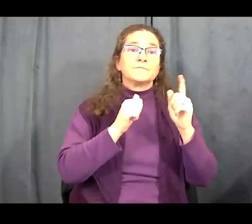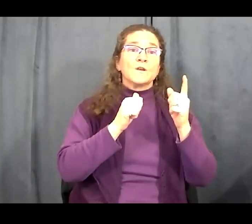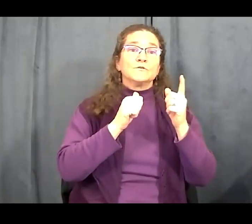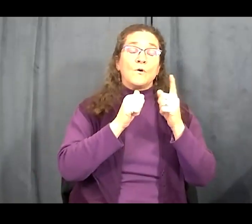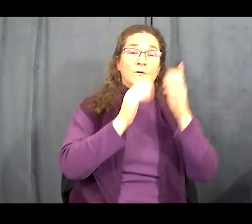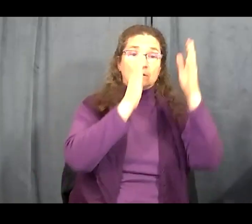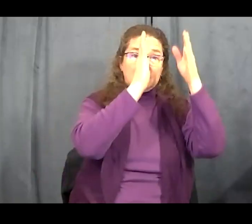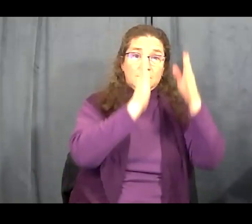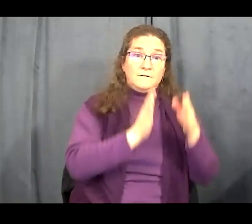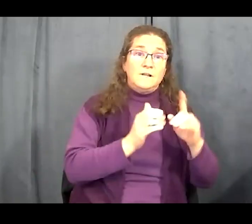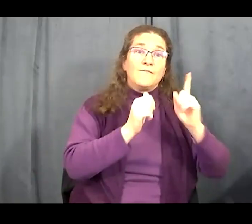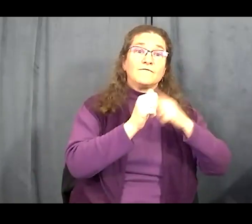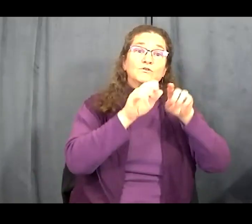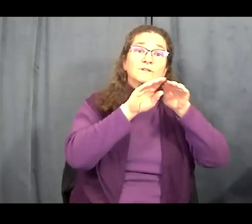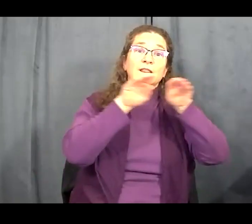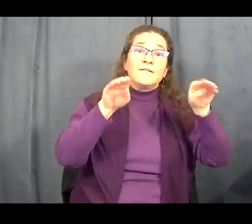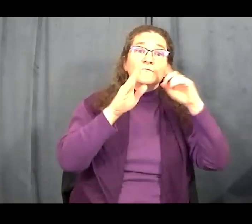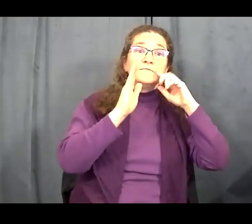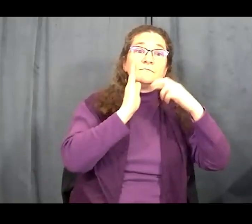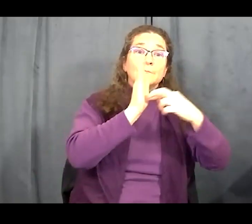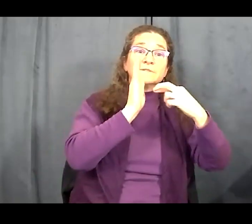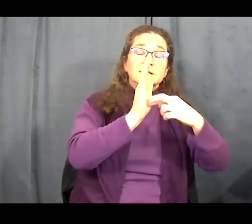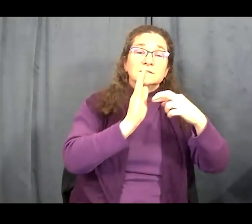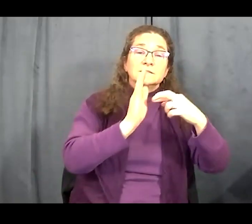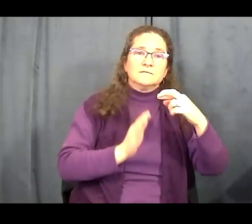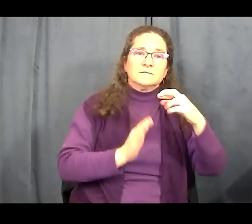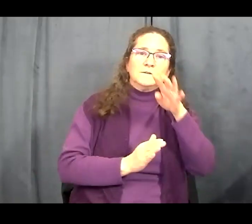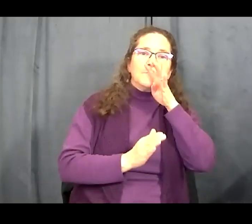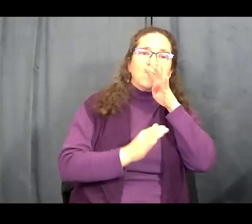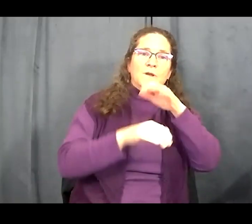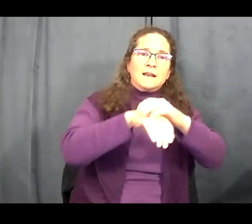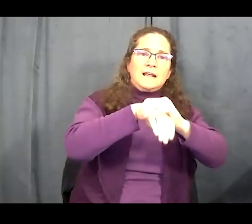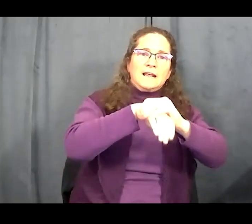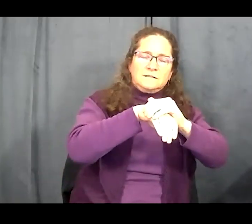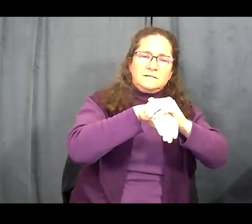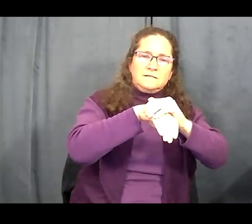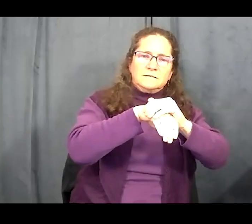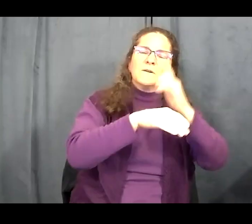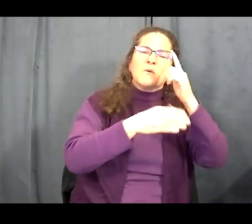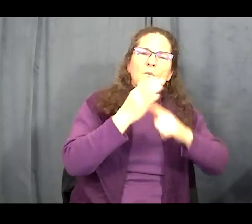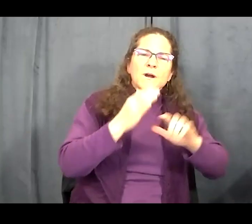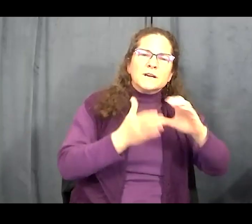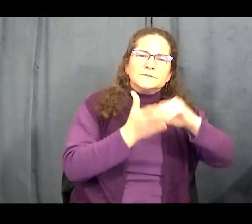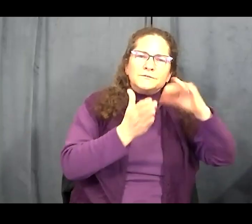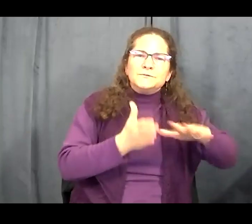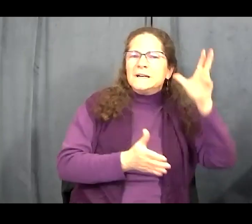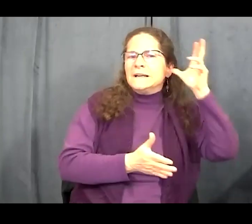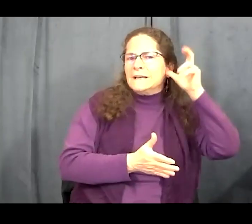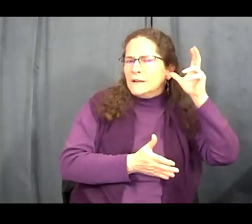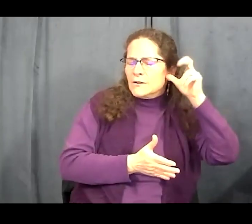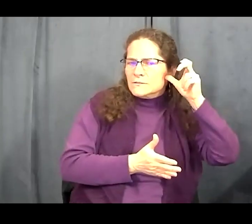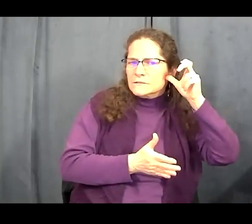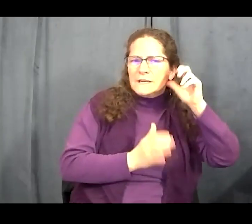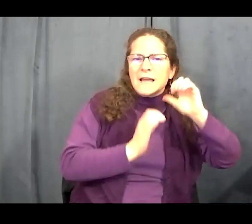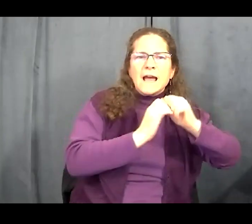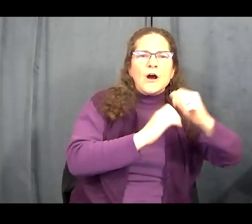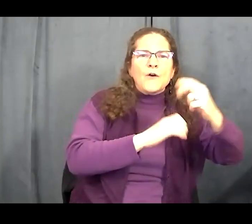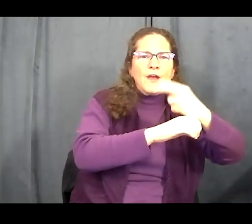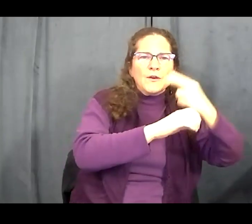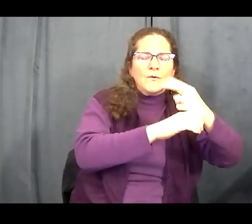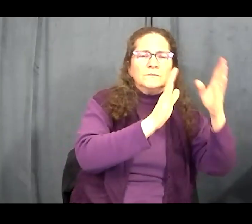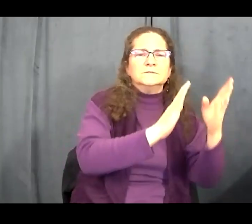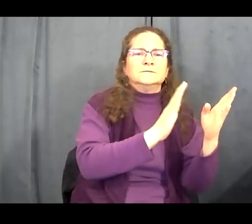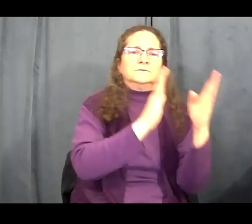of representation is spoken English, what the child hears, how they're using spoken English. And then the